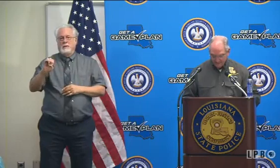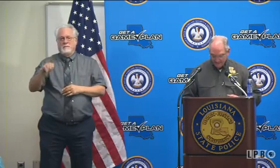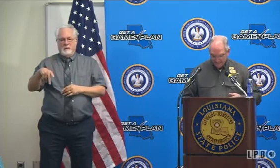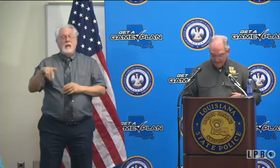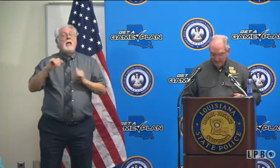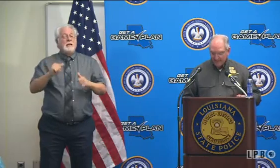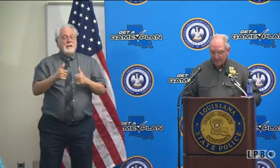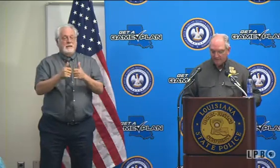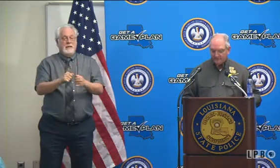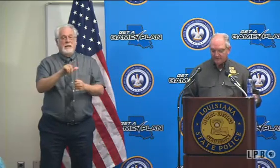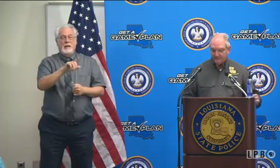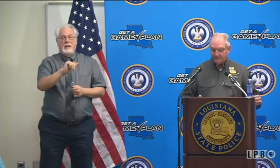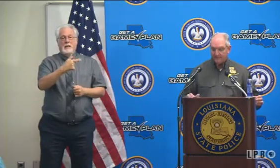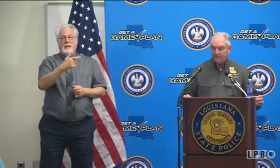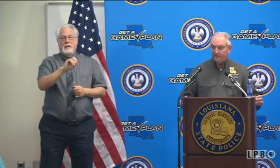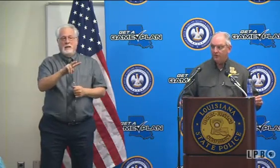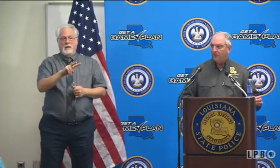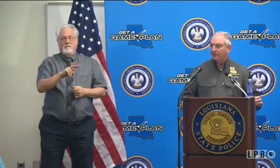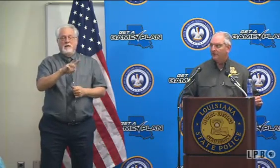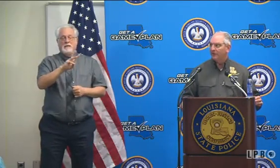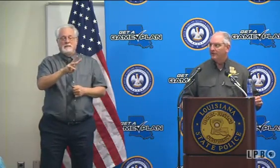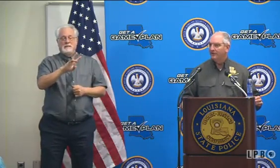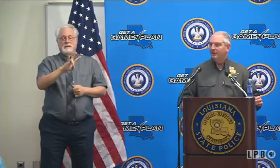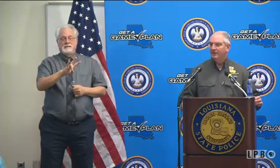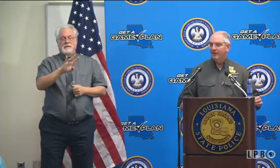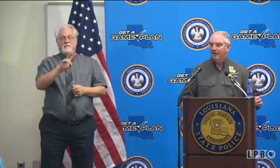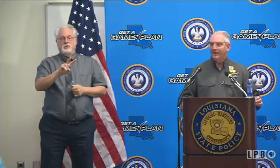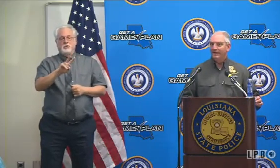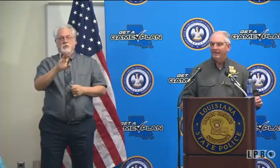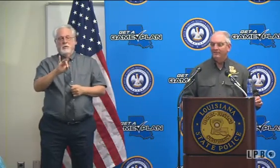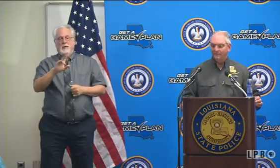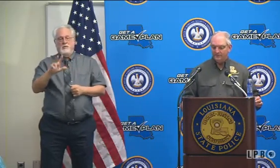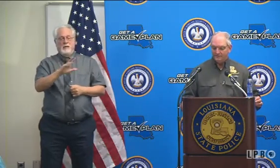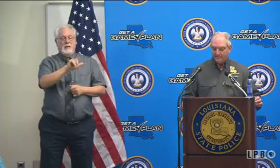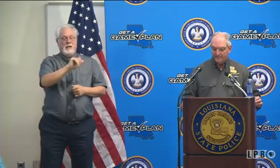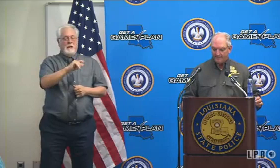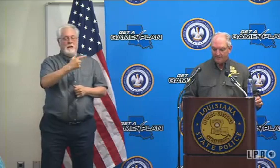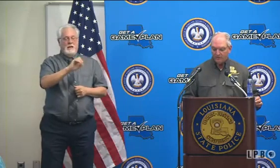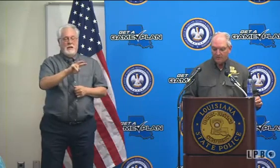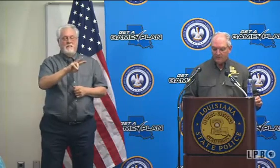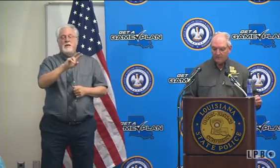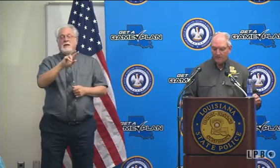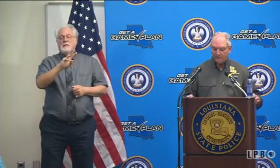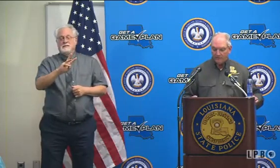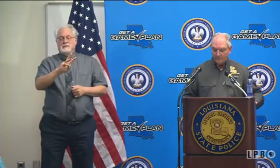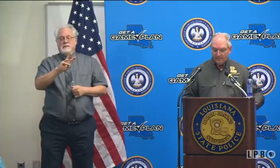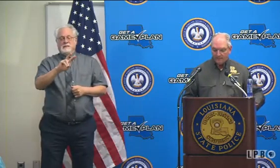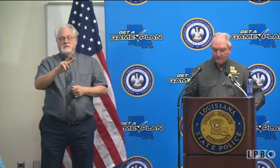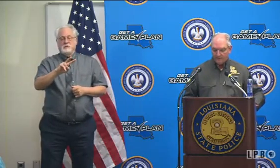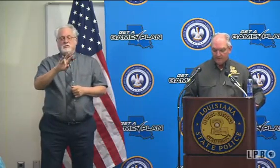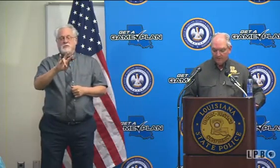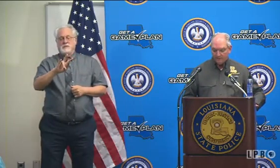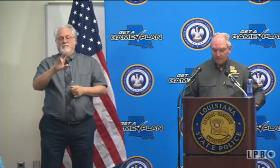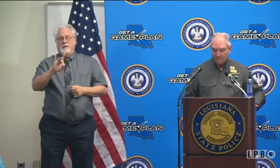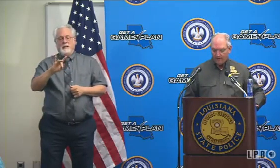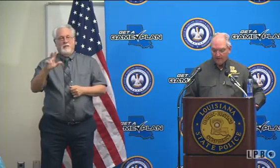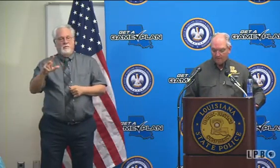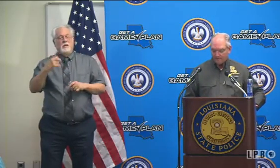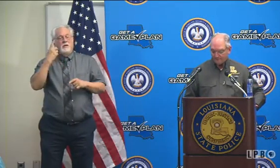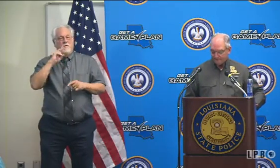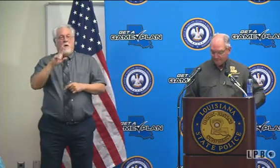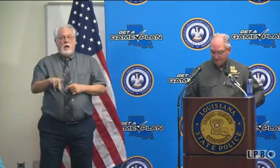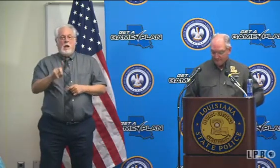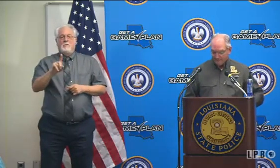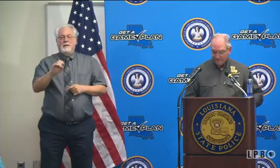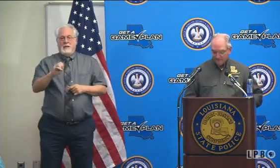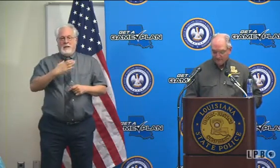text LA.gov to 67283. LA.gov to 67283 for updates from my